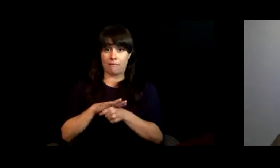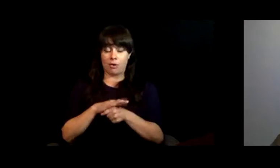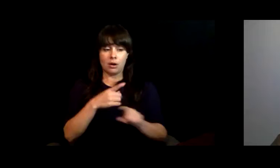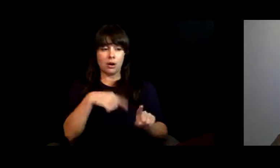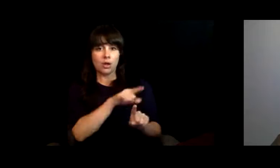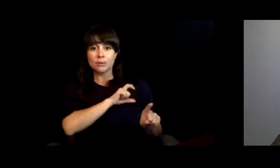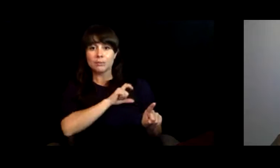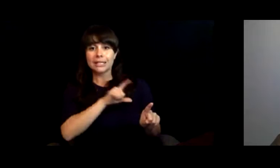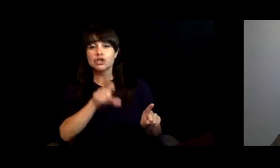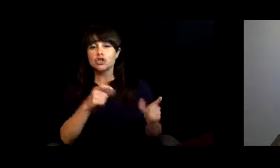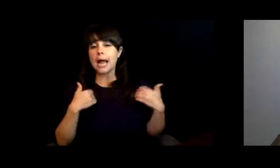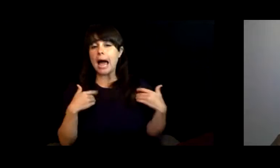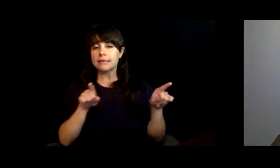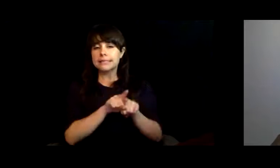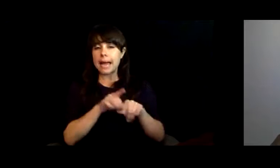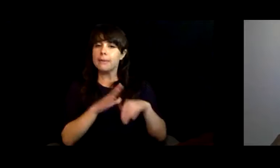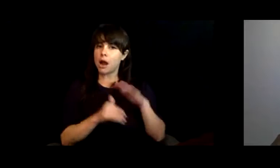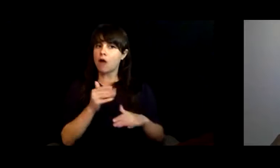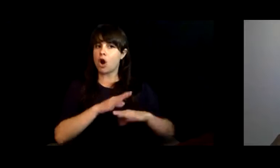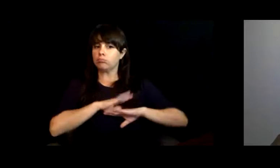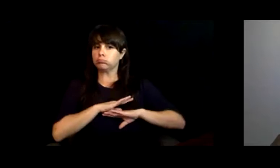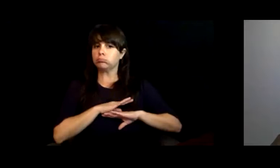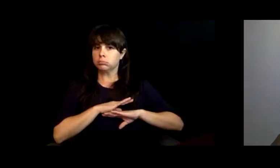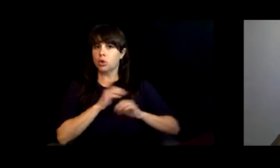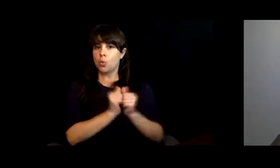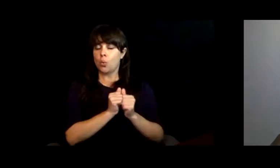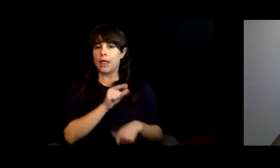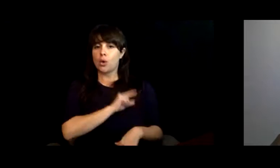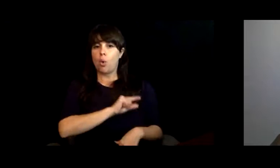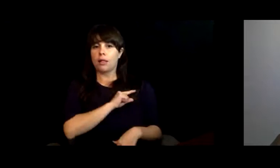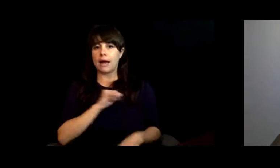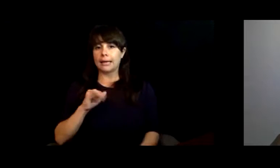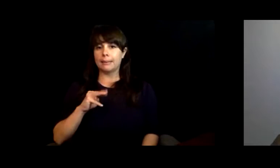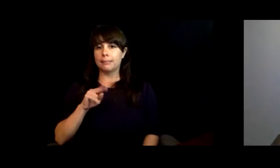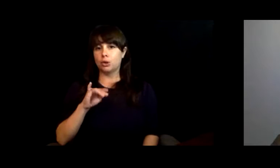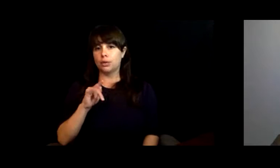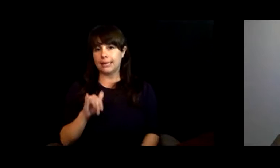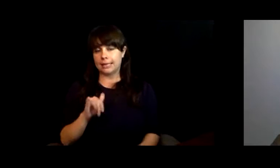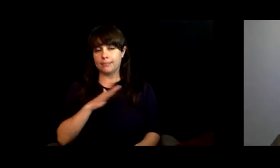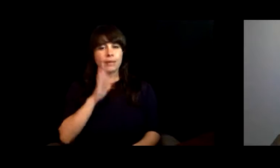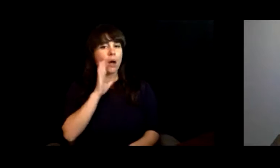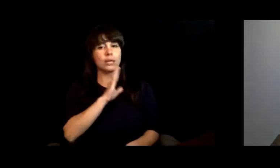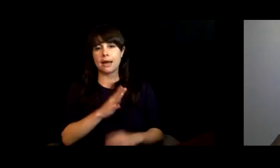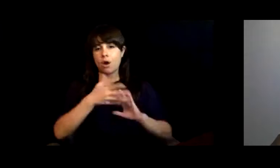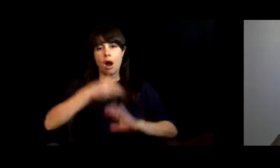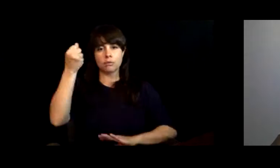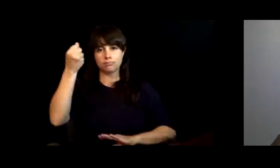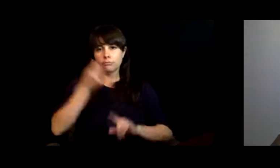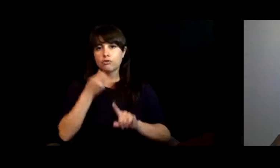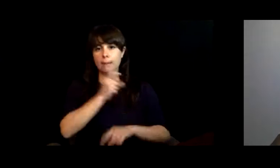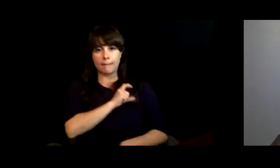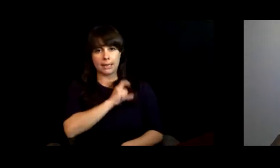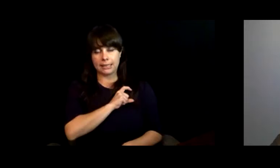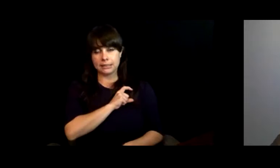should have the same comfort level by having qualified immunity. I would never vote to take away qualified immunity from the police, as